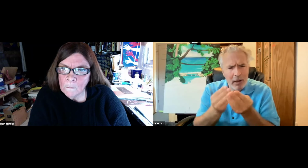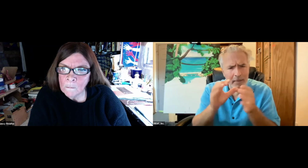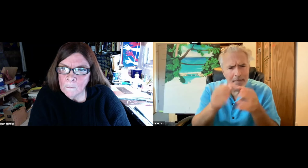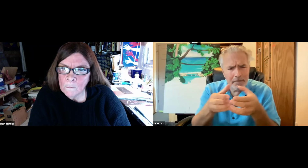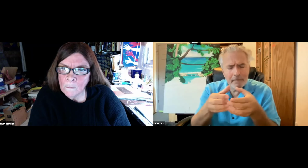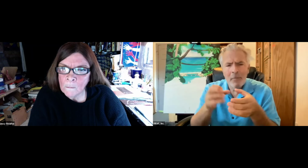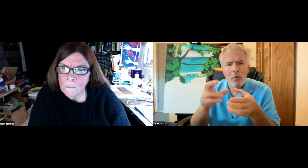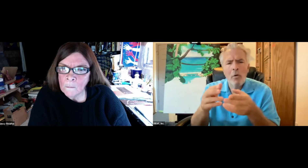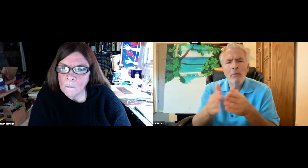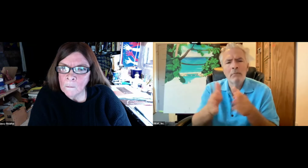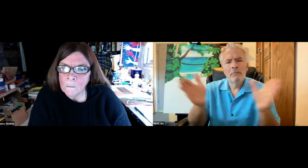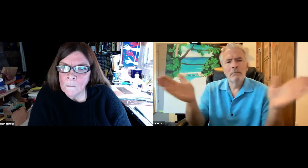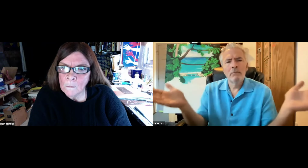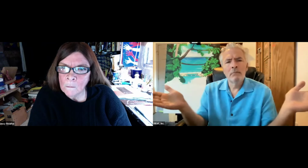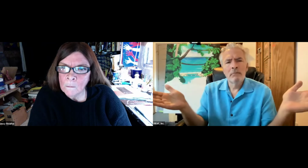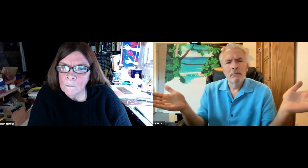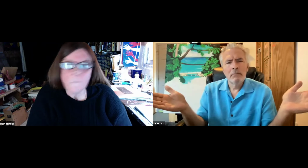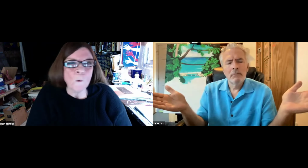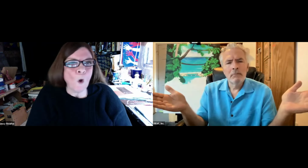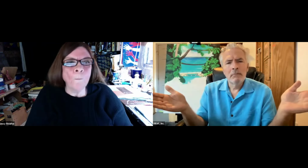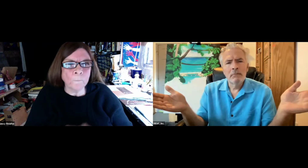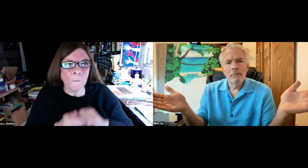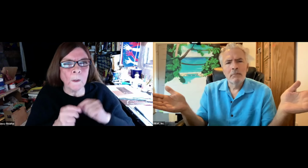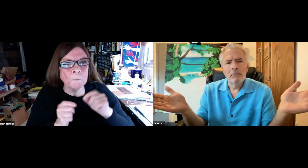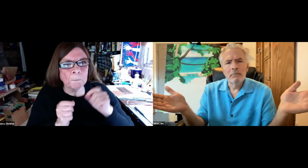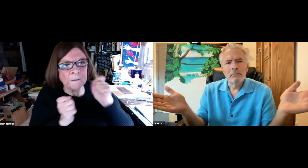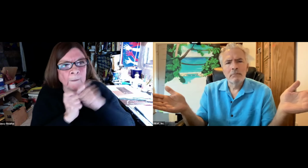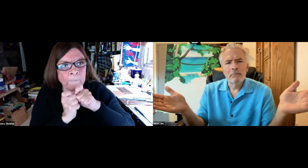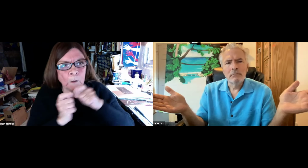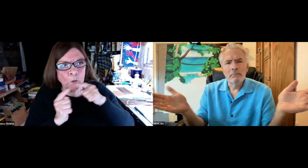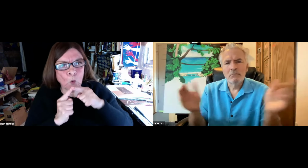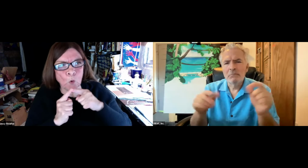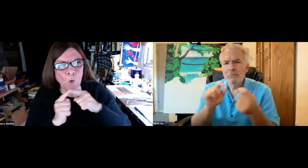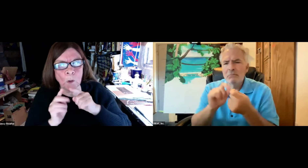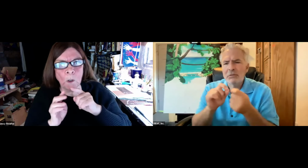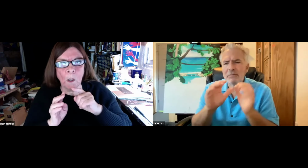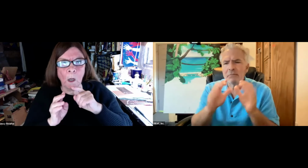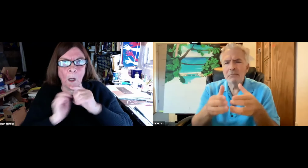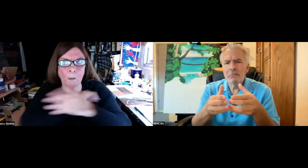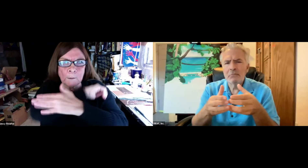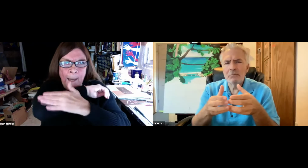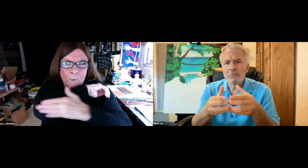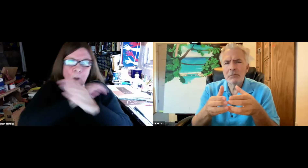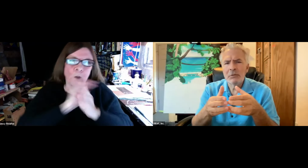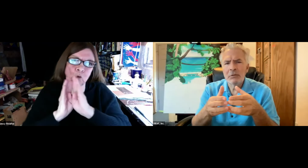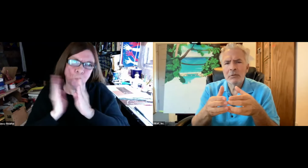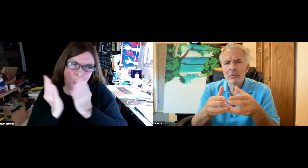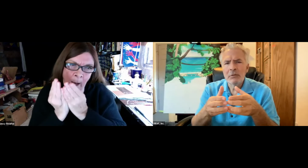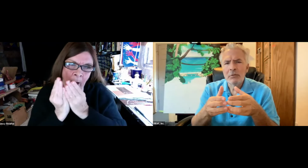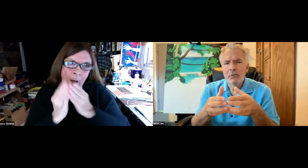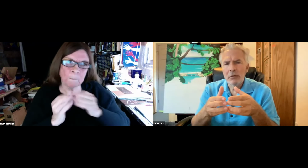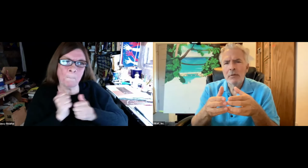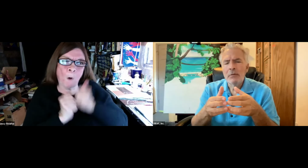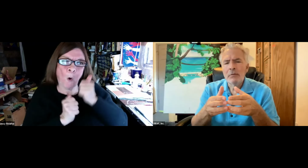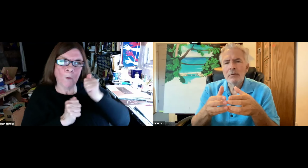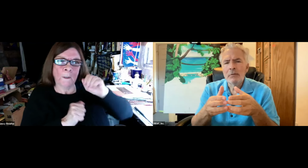limited to a specific tribe that uses it? Or is that more kind of a universal language? No, you're right. It is